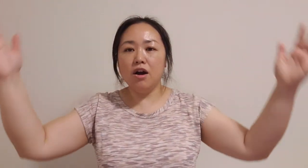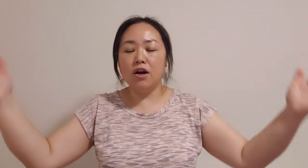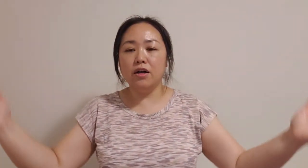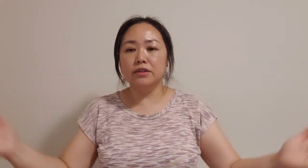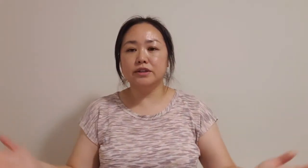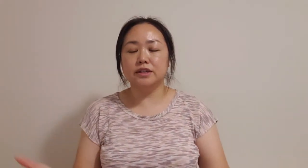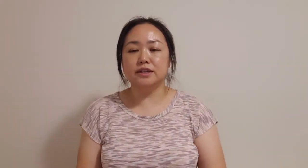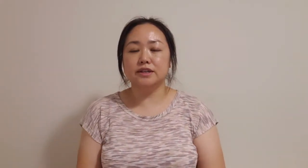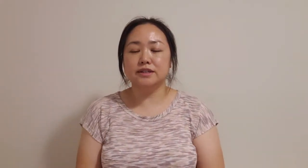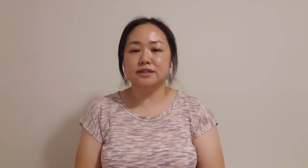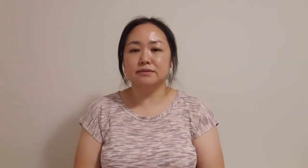all things.